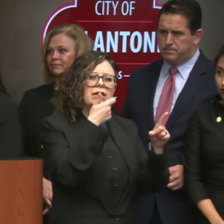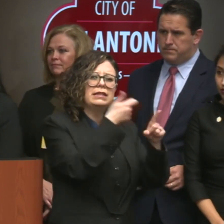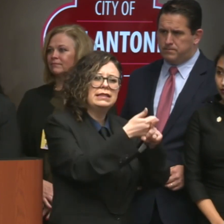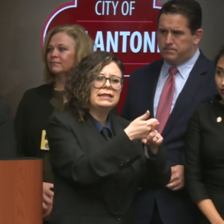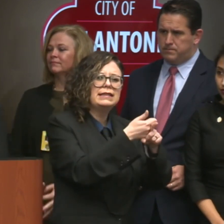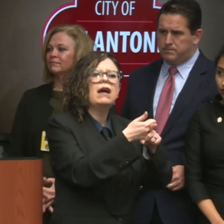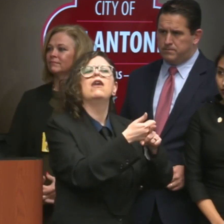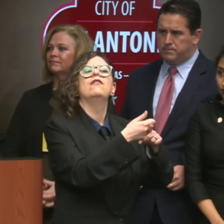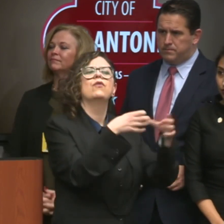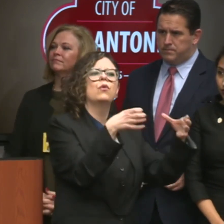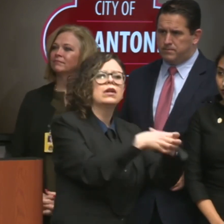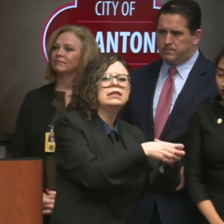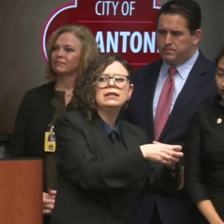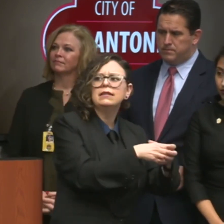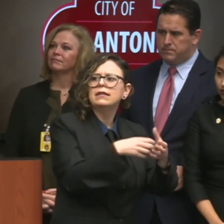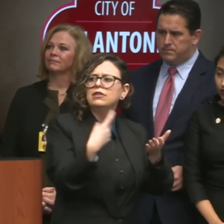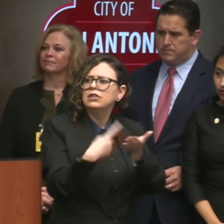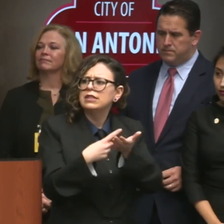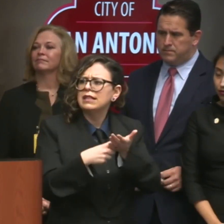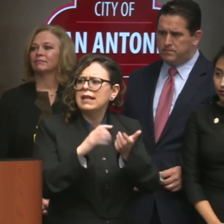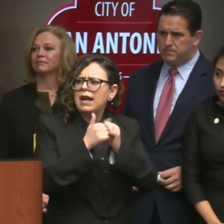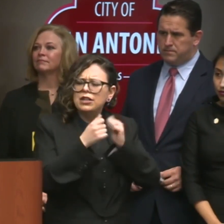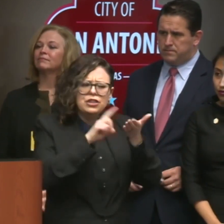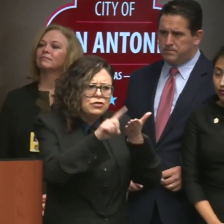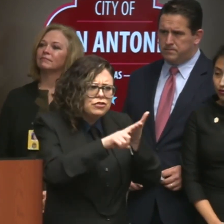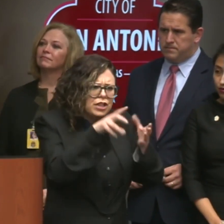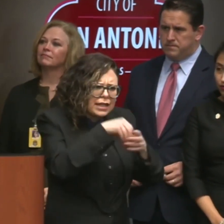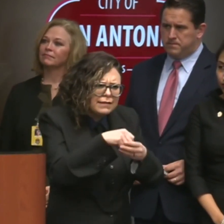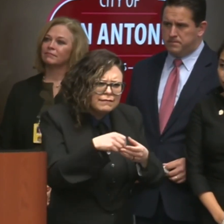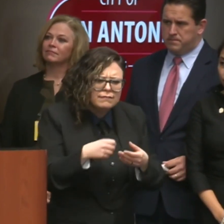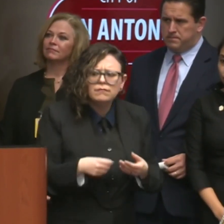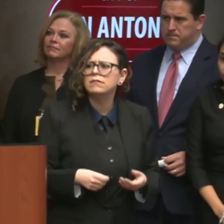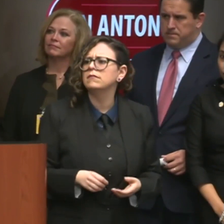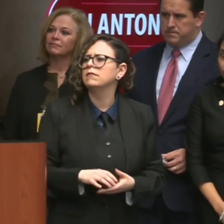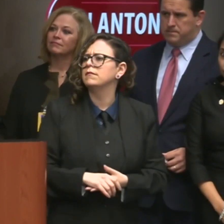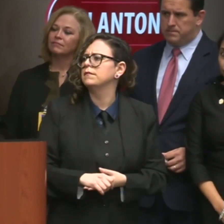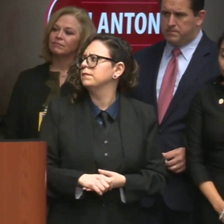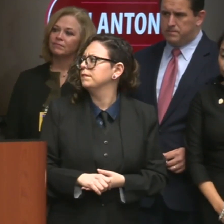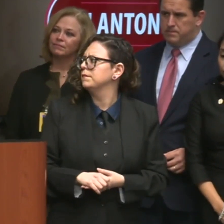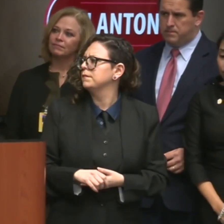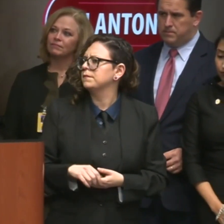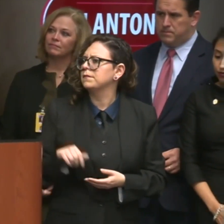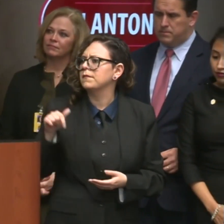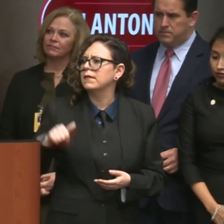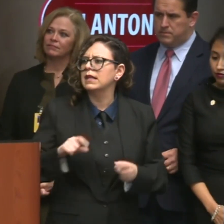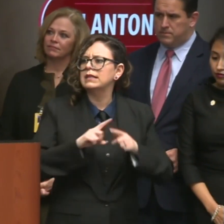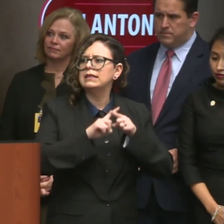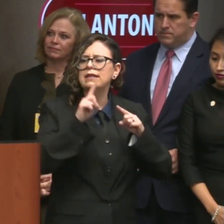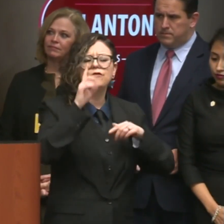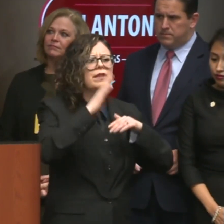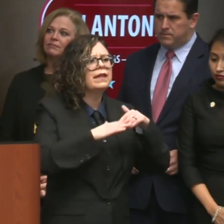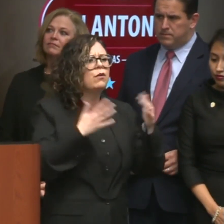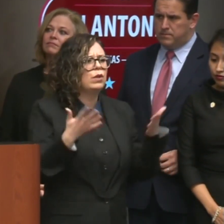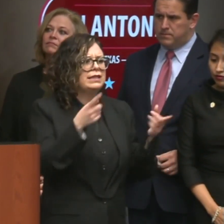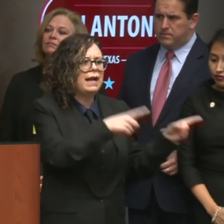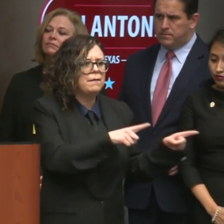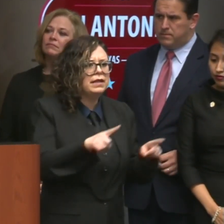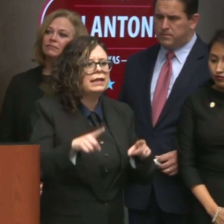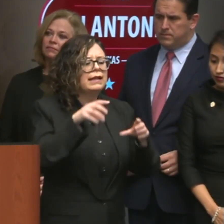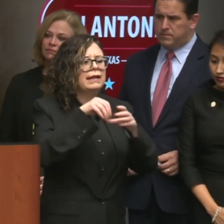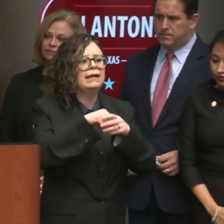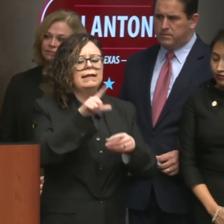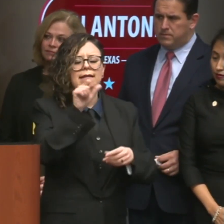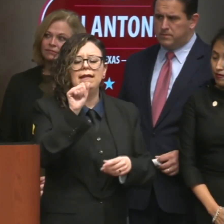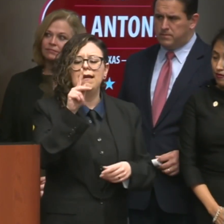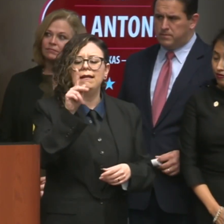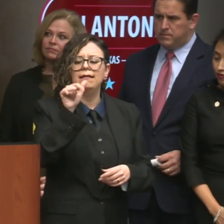the phone and say, hey, my temperature's fine? Like, how does that work? So that's different from what's happening at Lackland. So here in the